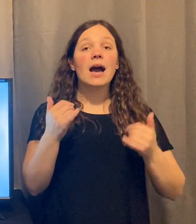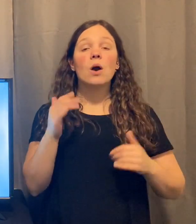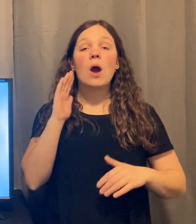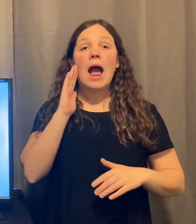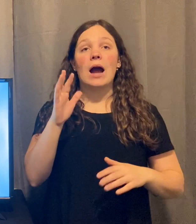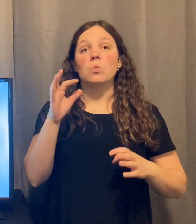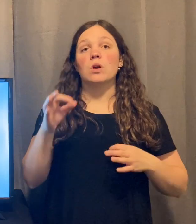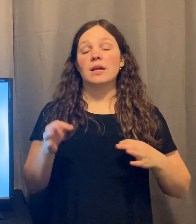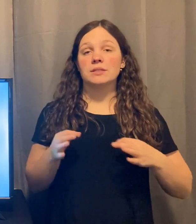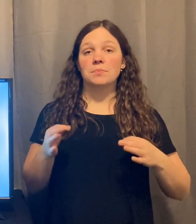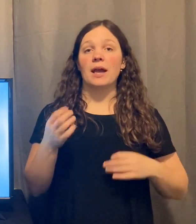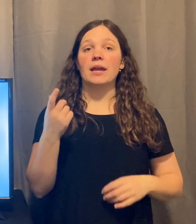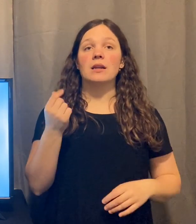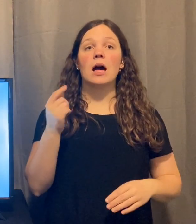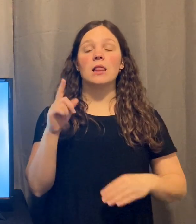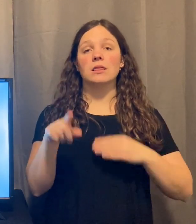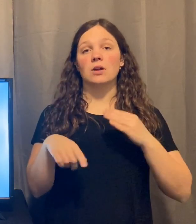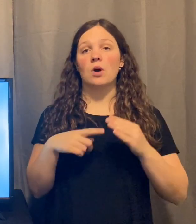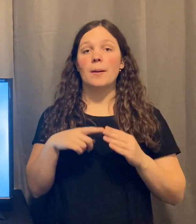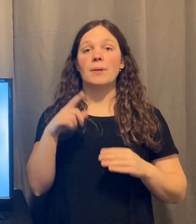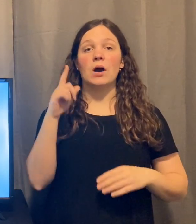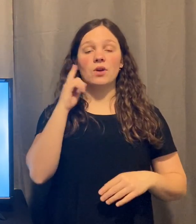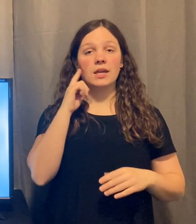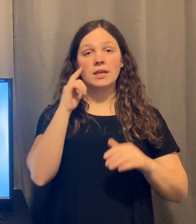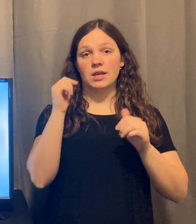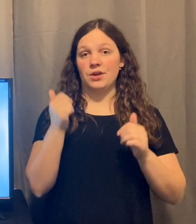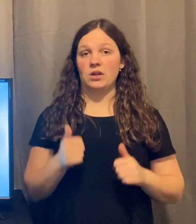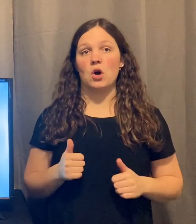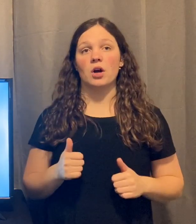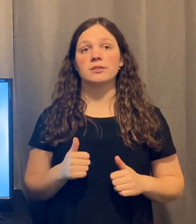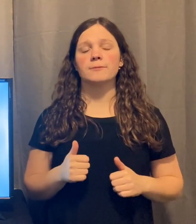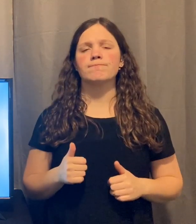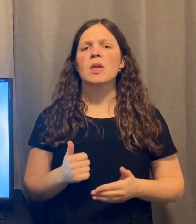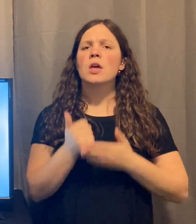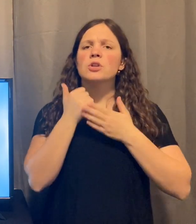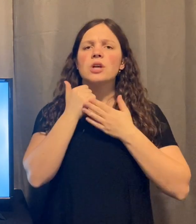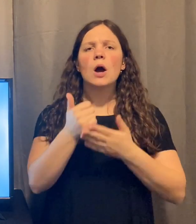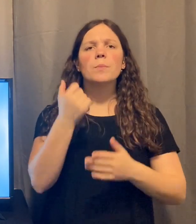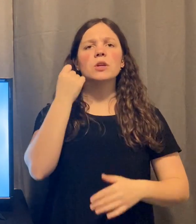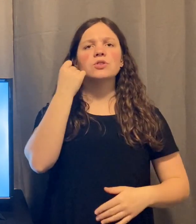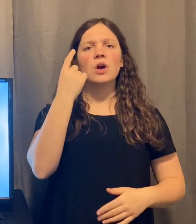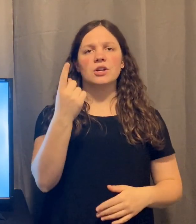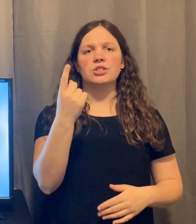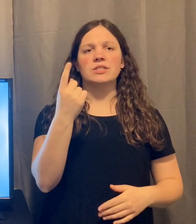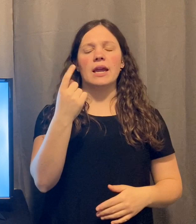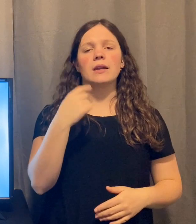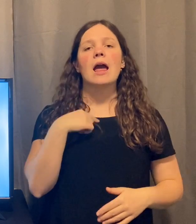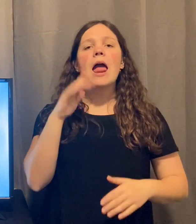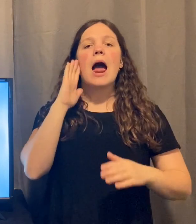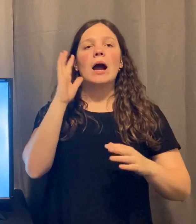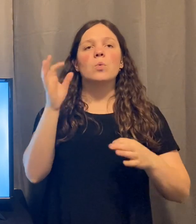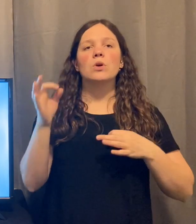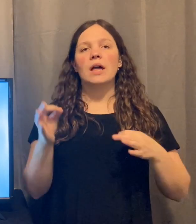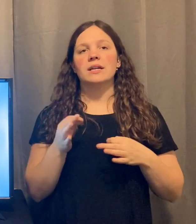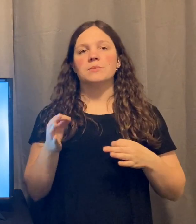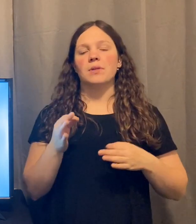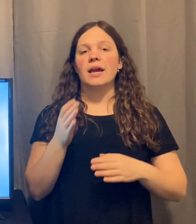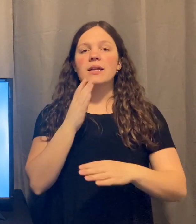Now I will explain a little about hearing loss. To help you to understand, I will explain